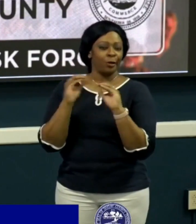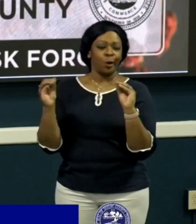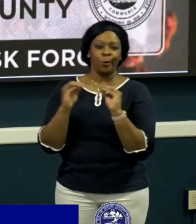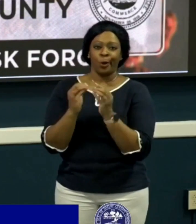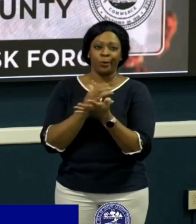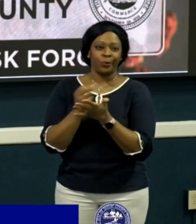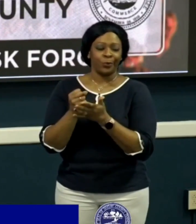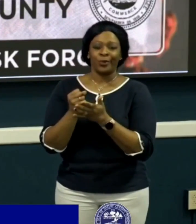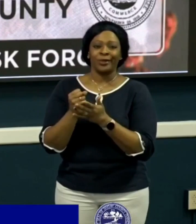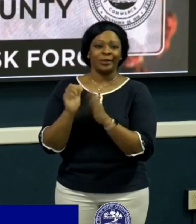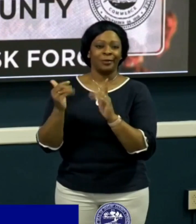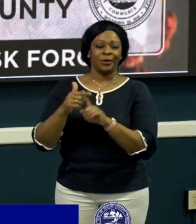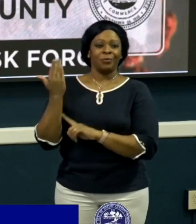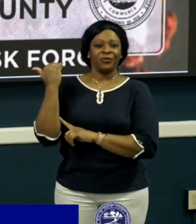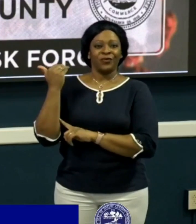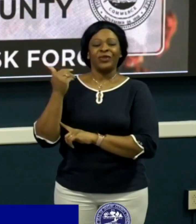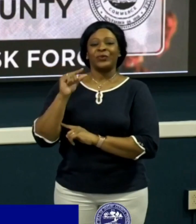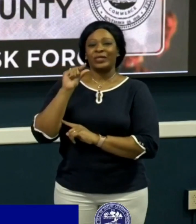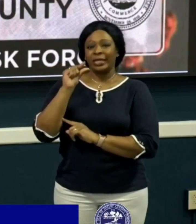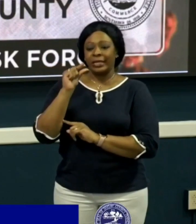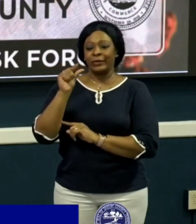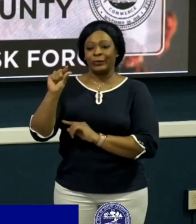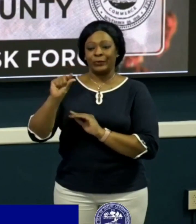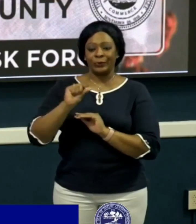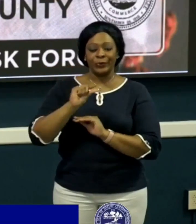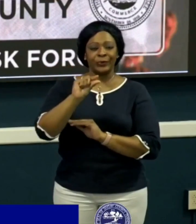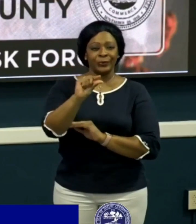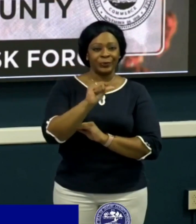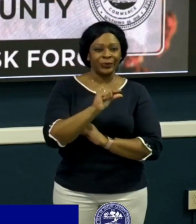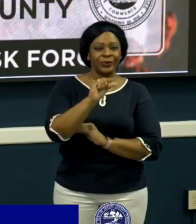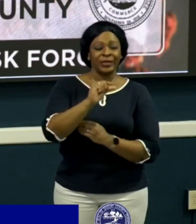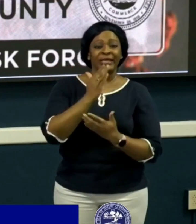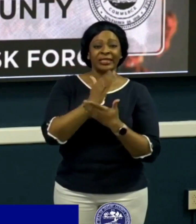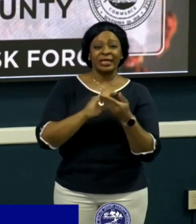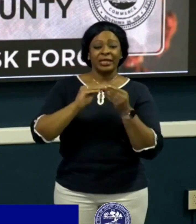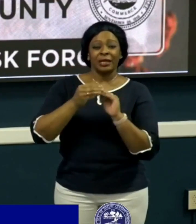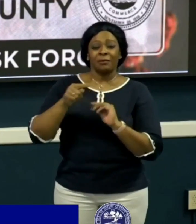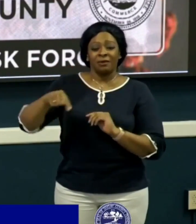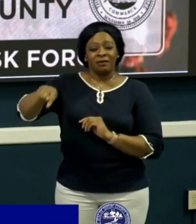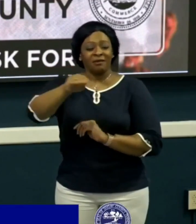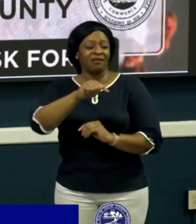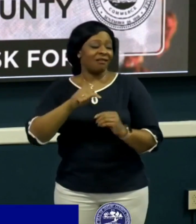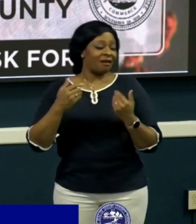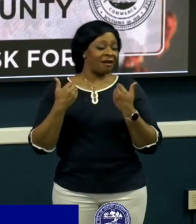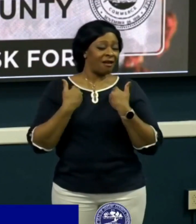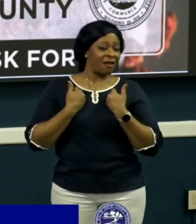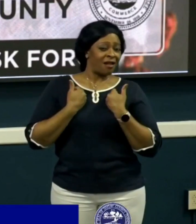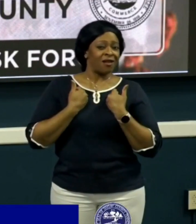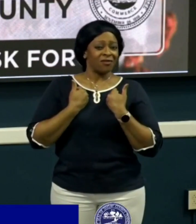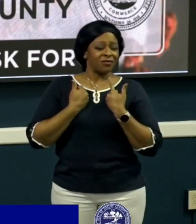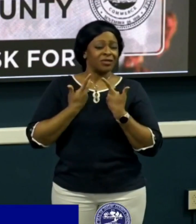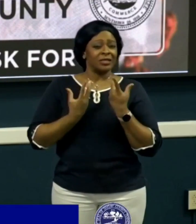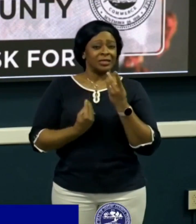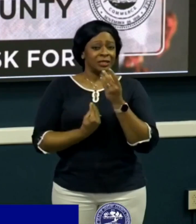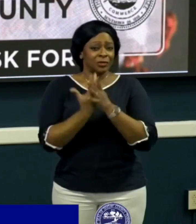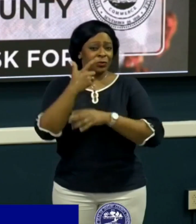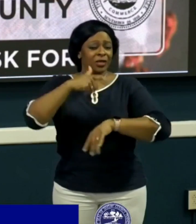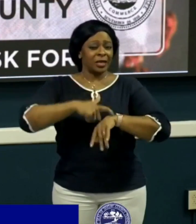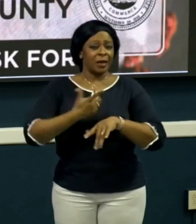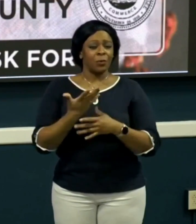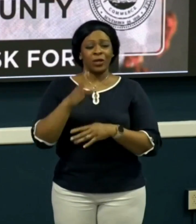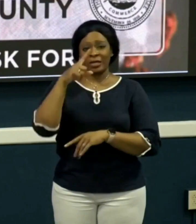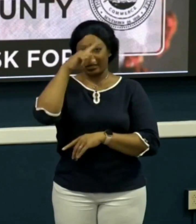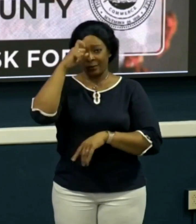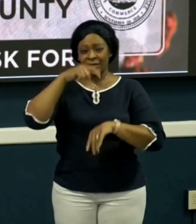had before. It's still just a trickle at this point. And it may be still some number of months into the spring and maybe even early